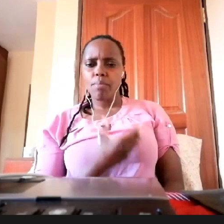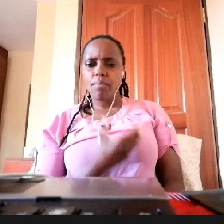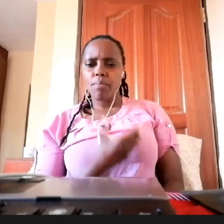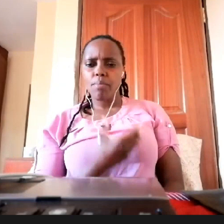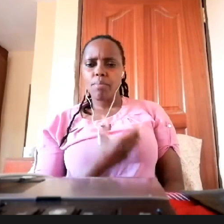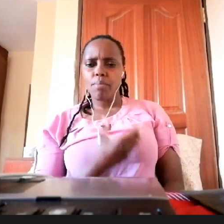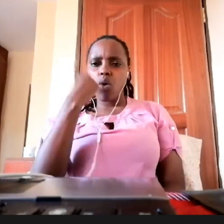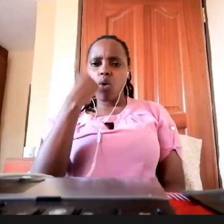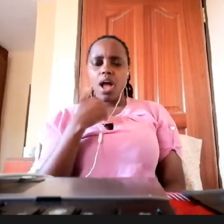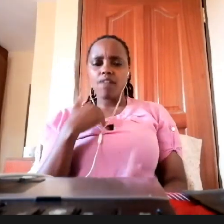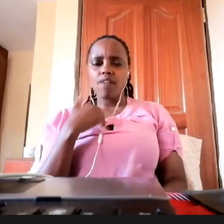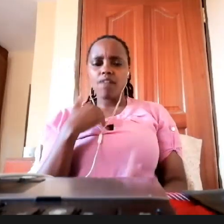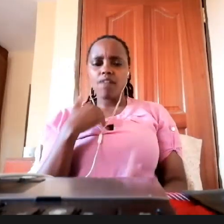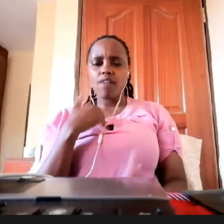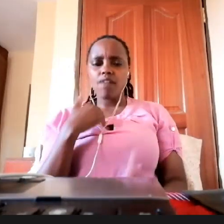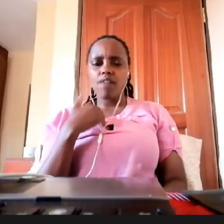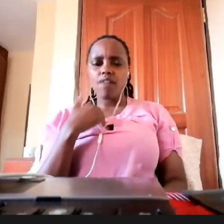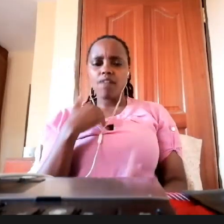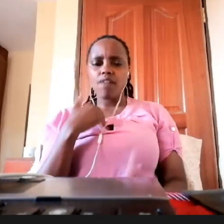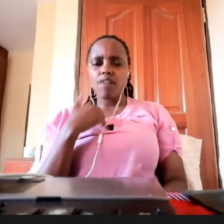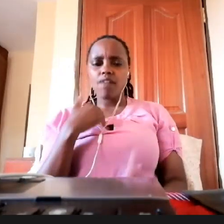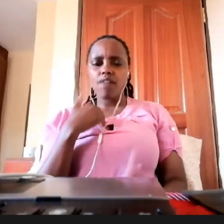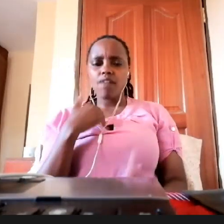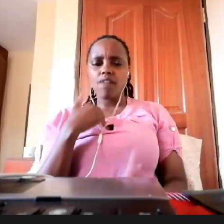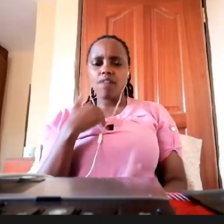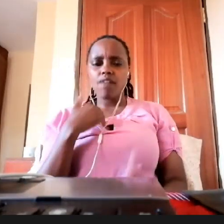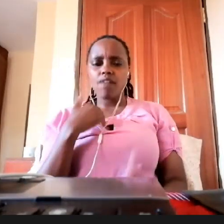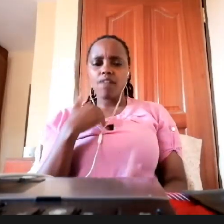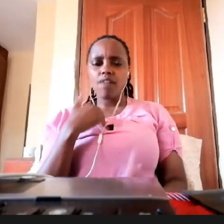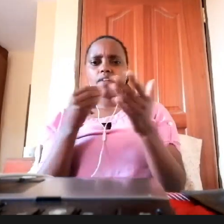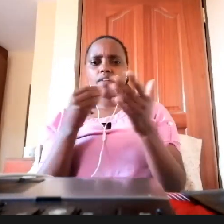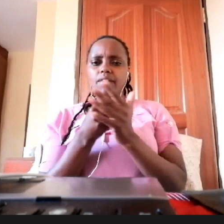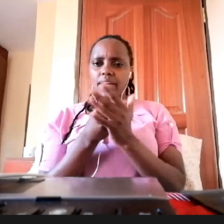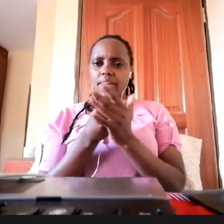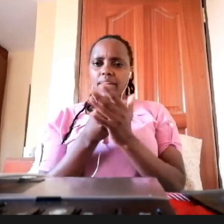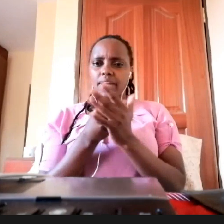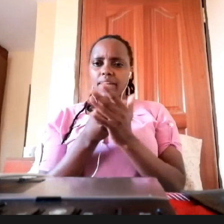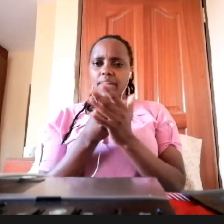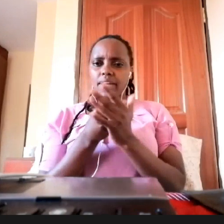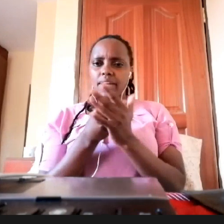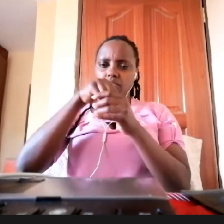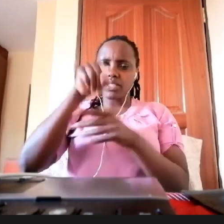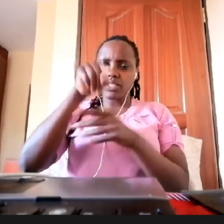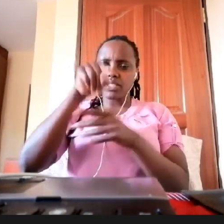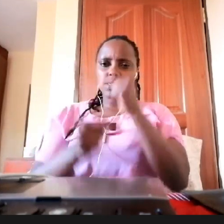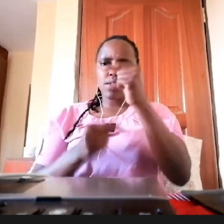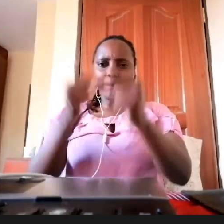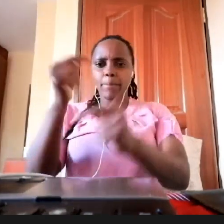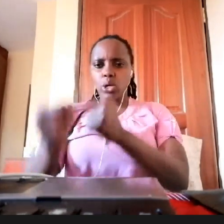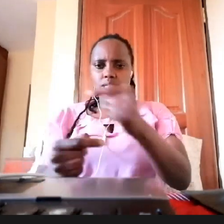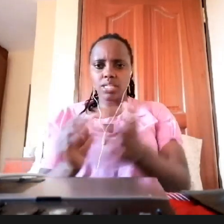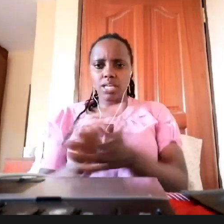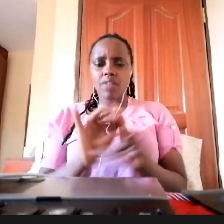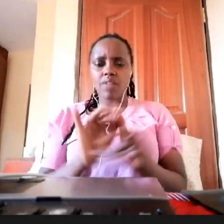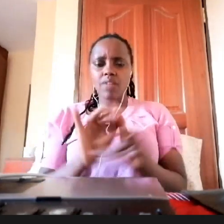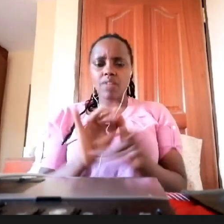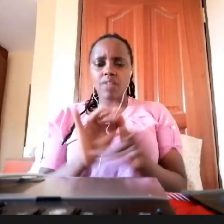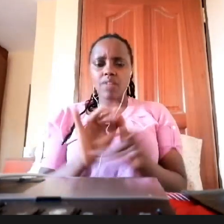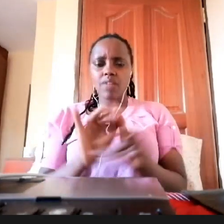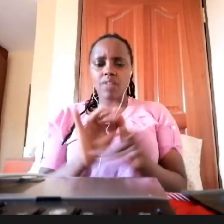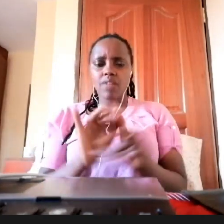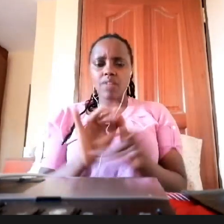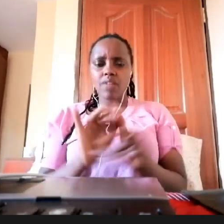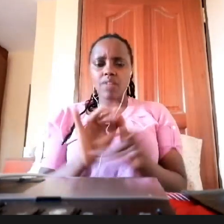that had the technical expertise, had the finances to invest in the process, and